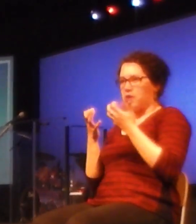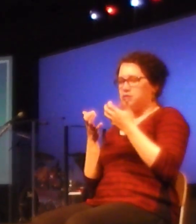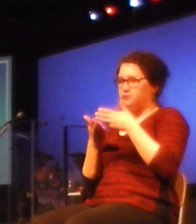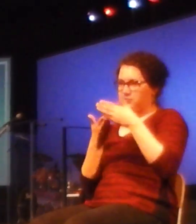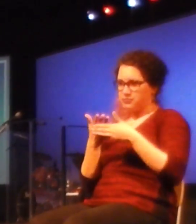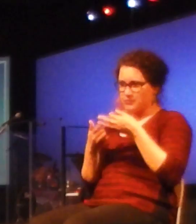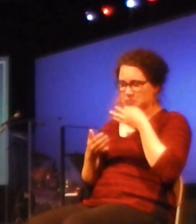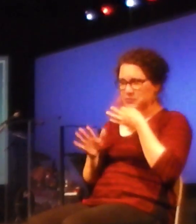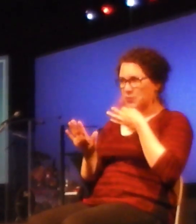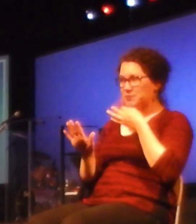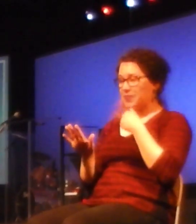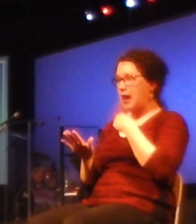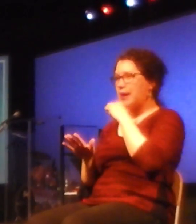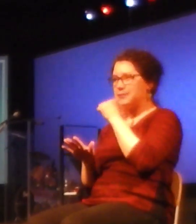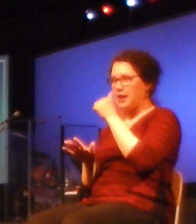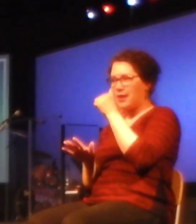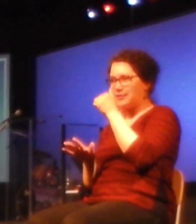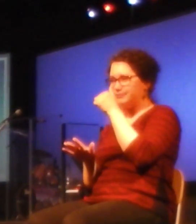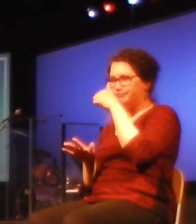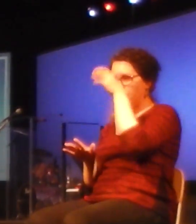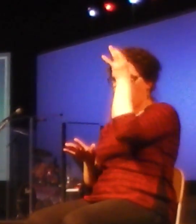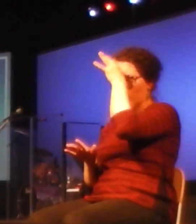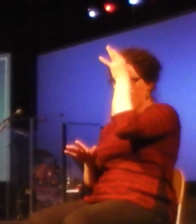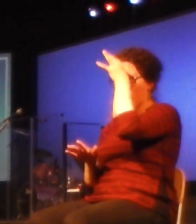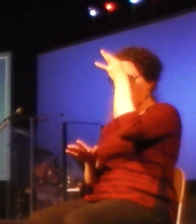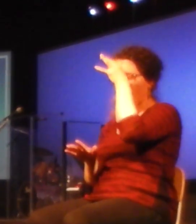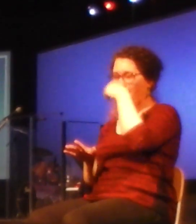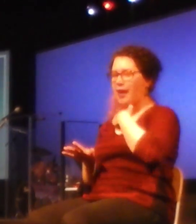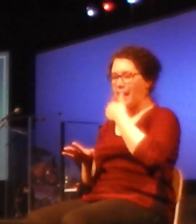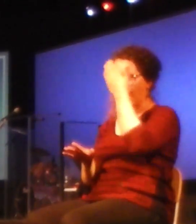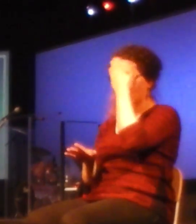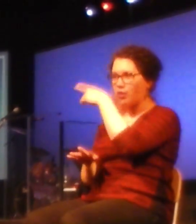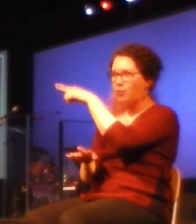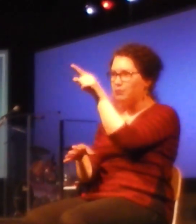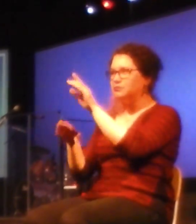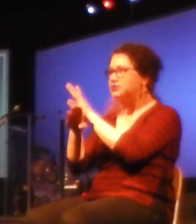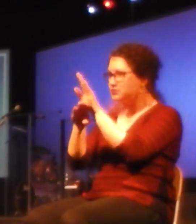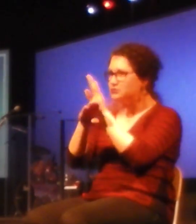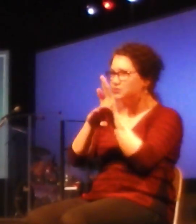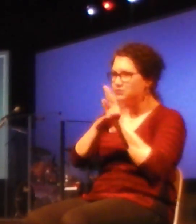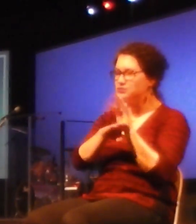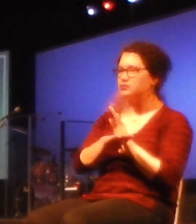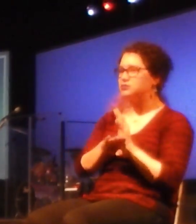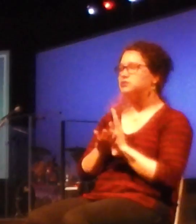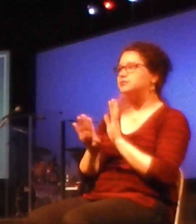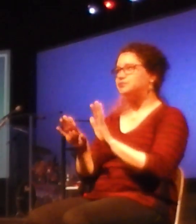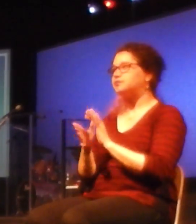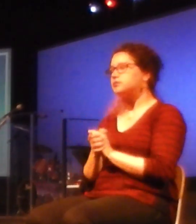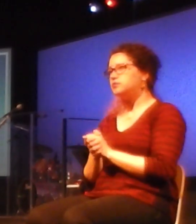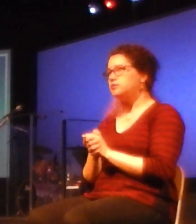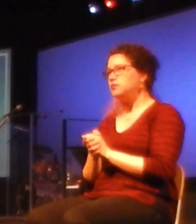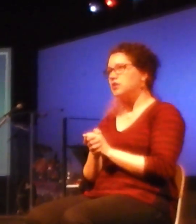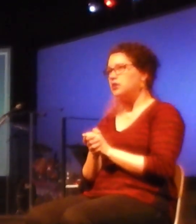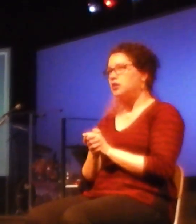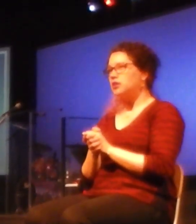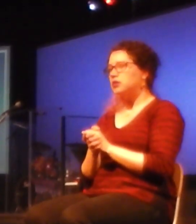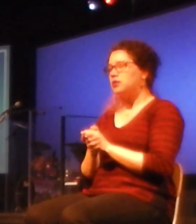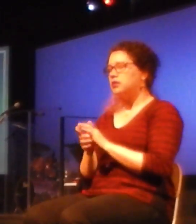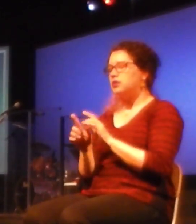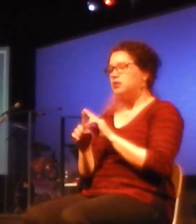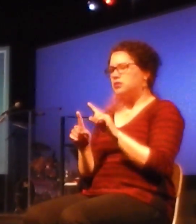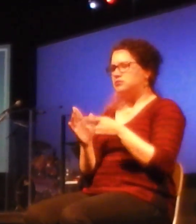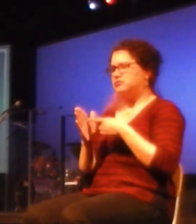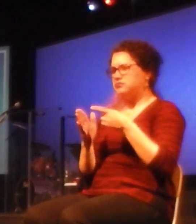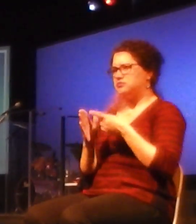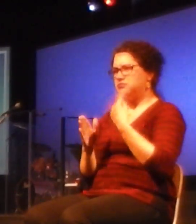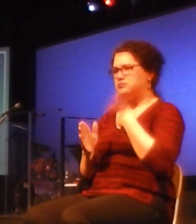busy people, right? And so what we've realized sometimes is that if we don't take a moment to just pause